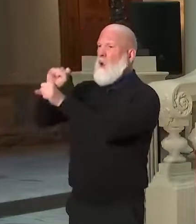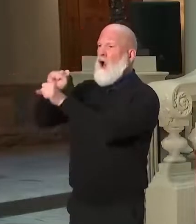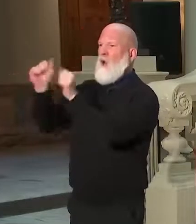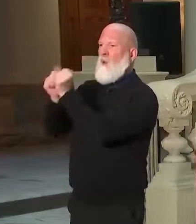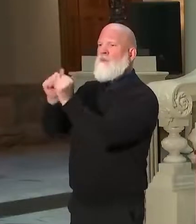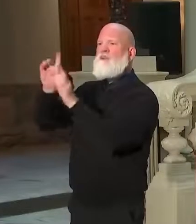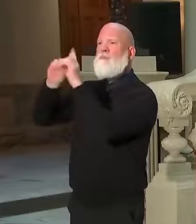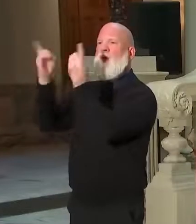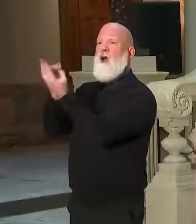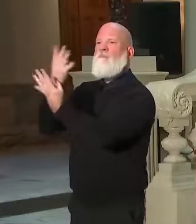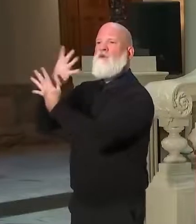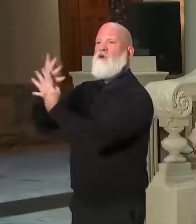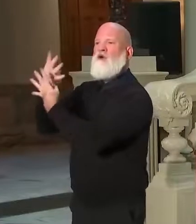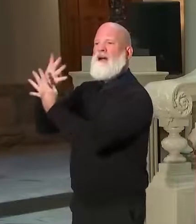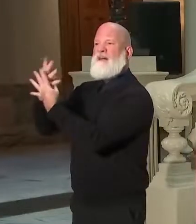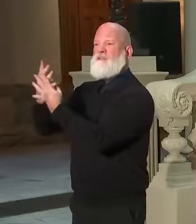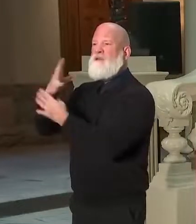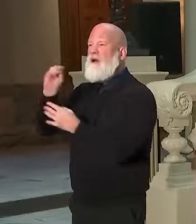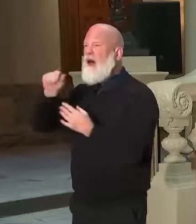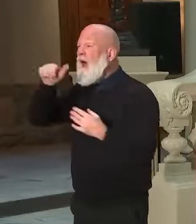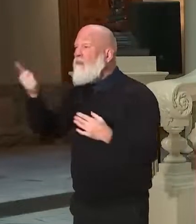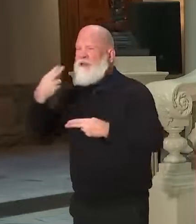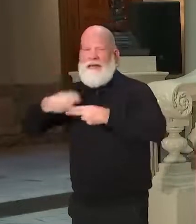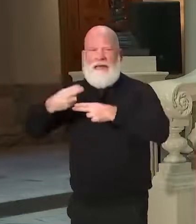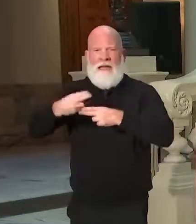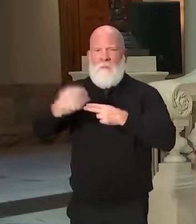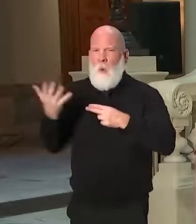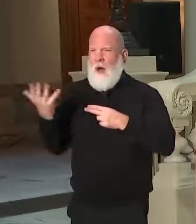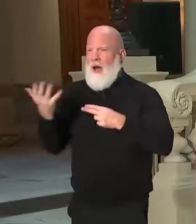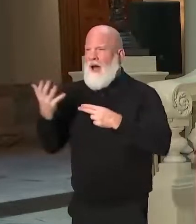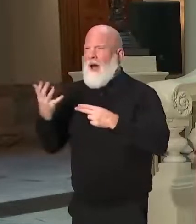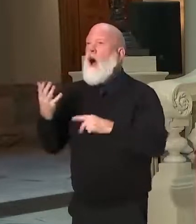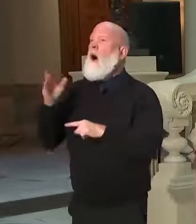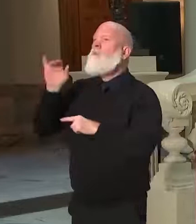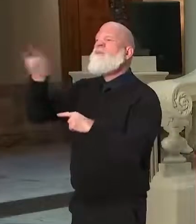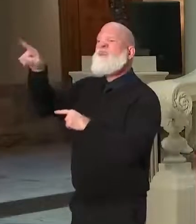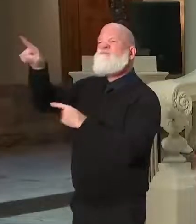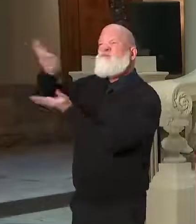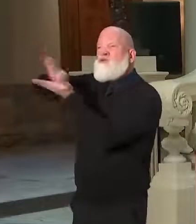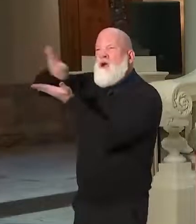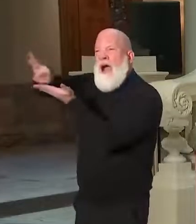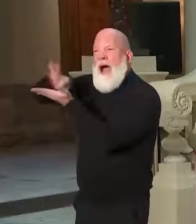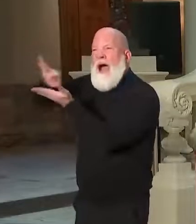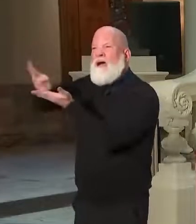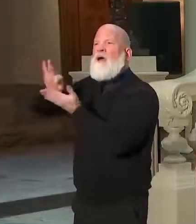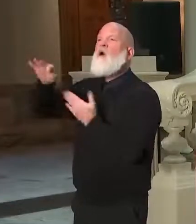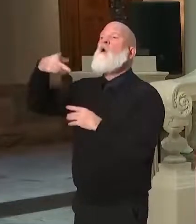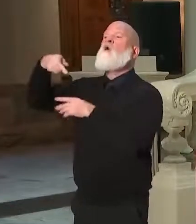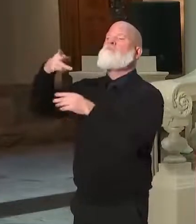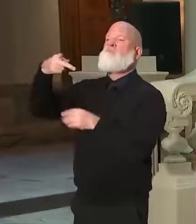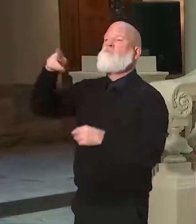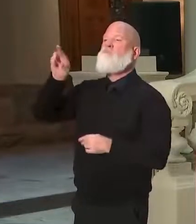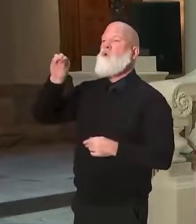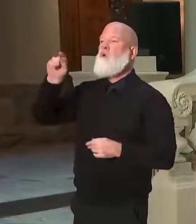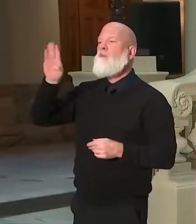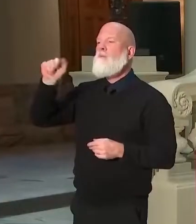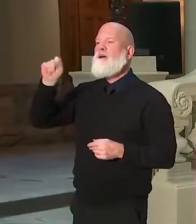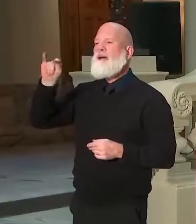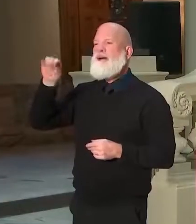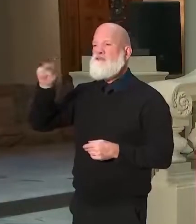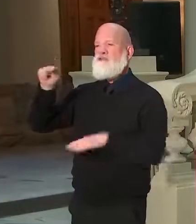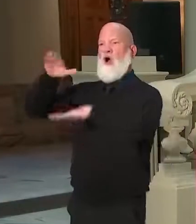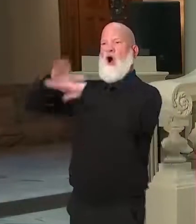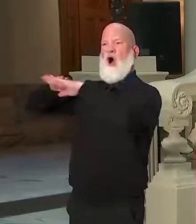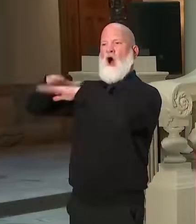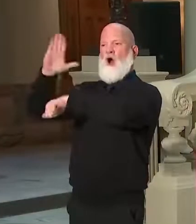the other department, which I can't remember what it's called right now. Basically, it tracks when people are on probation. There we go. We know exactly